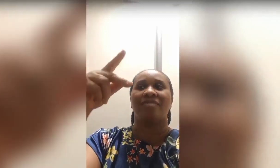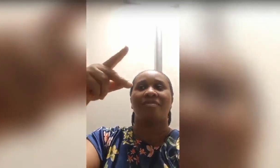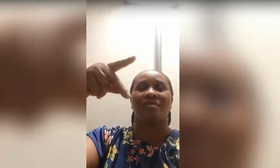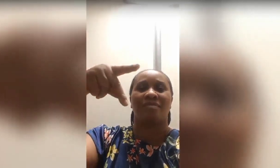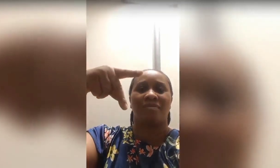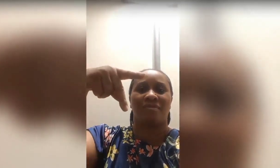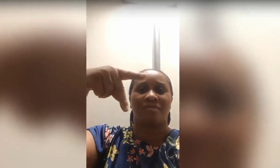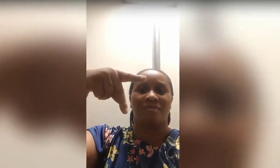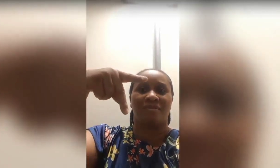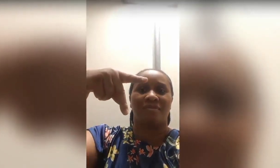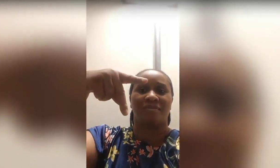Q,